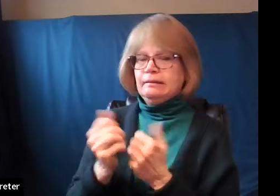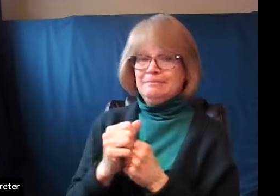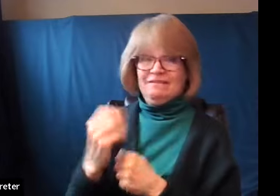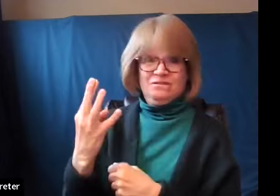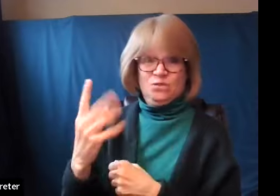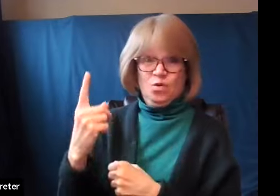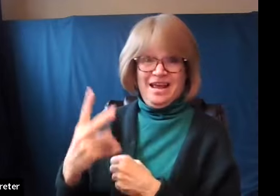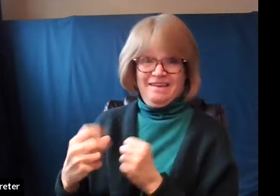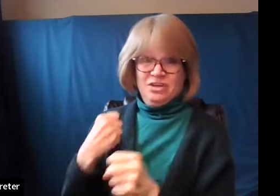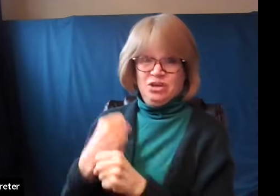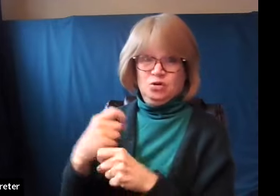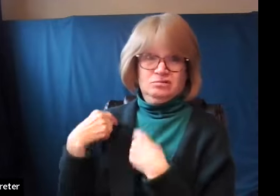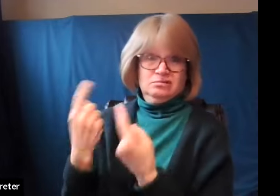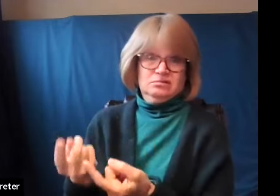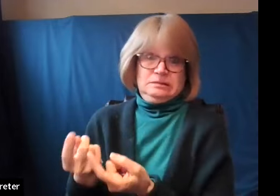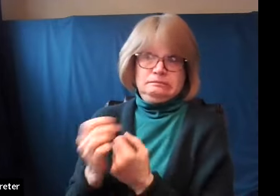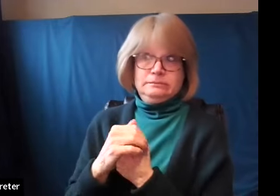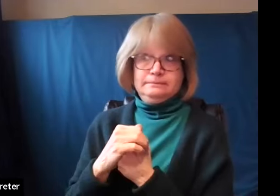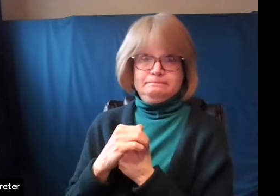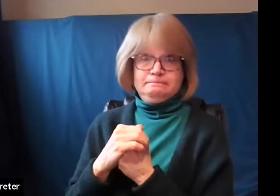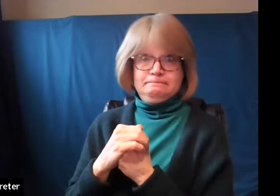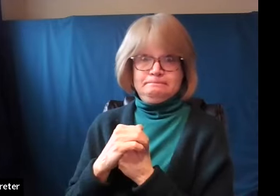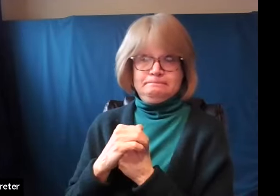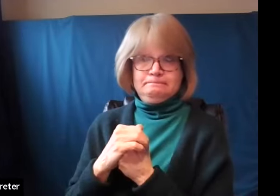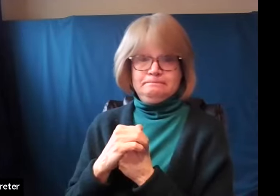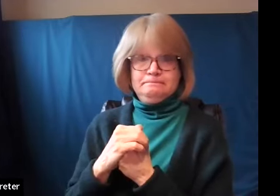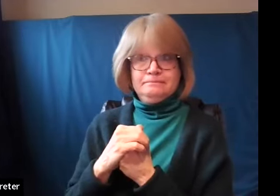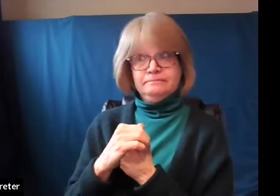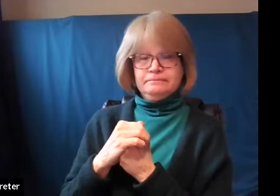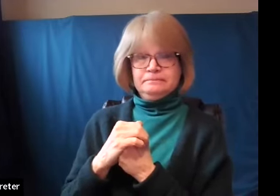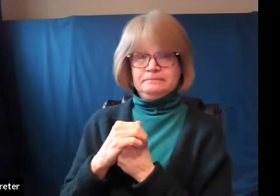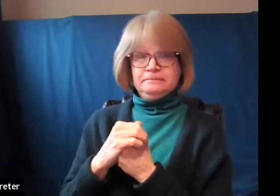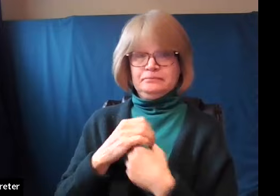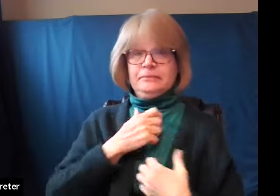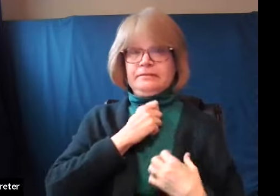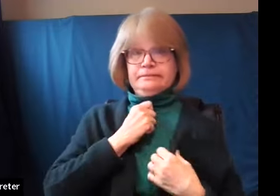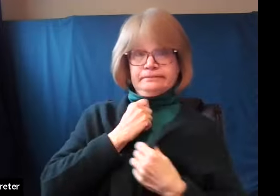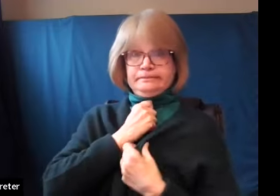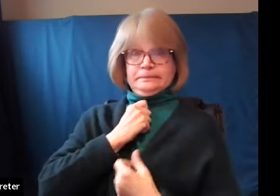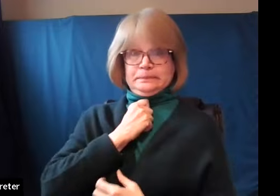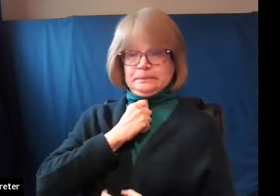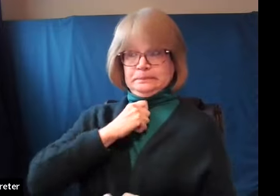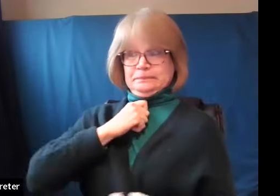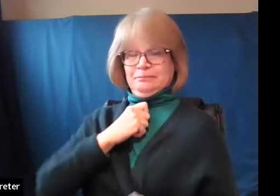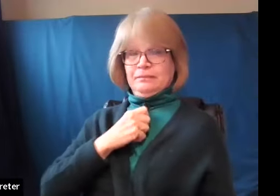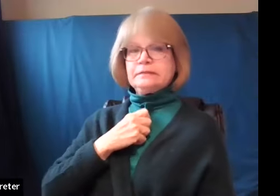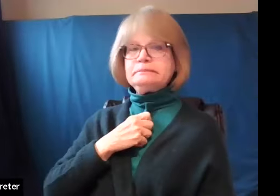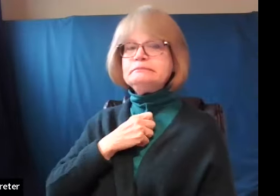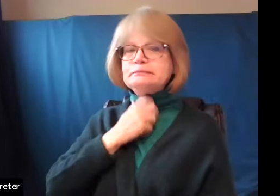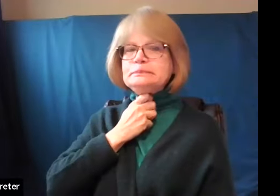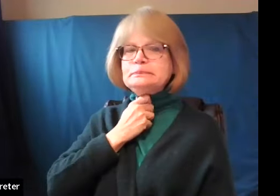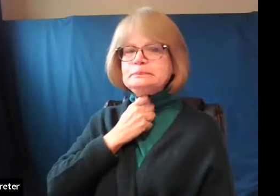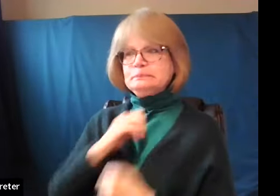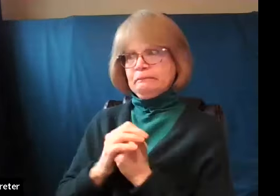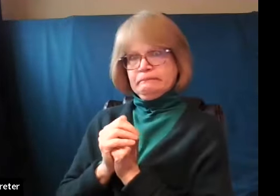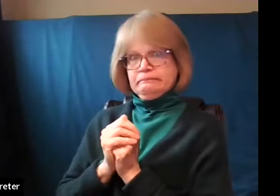"Four and a half years," he said respondingly, tugging at his white cleric's collar while clearing his throat